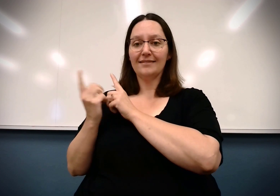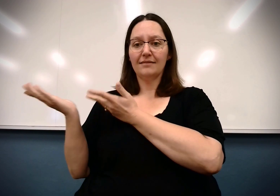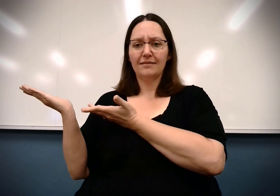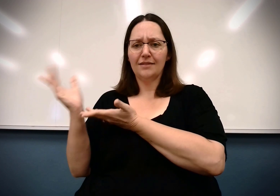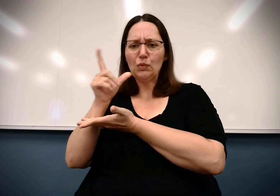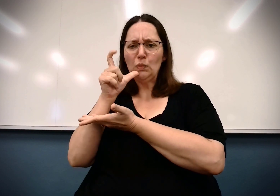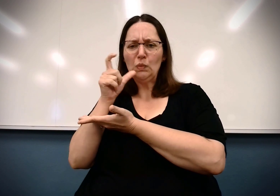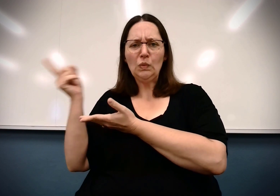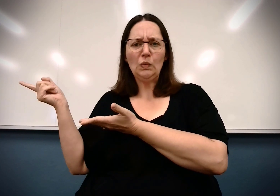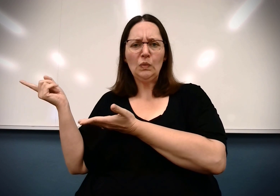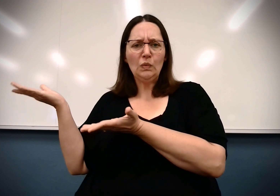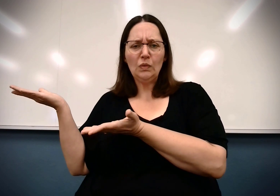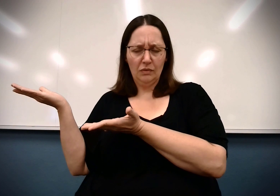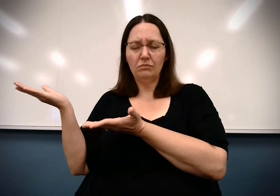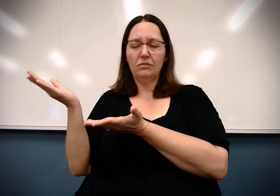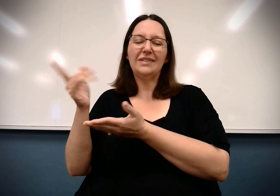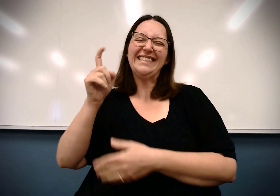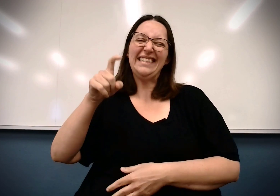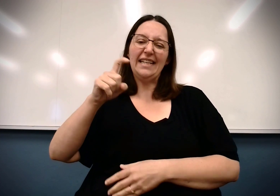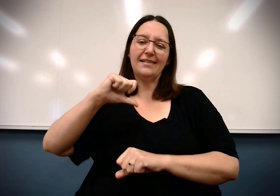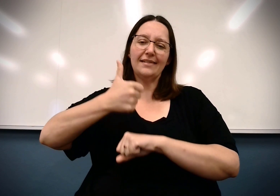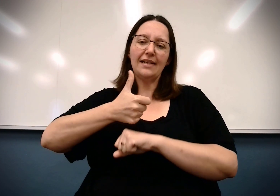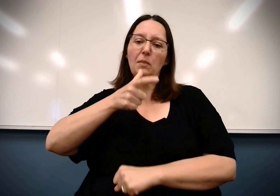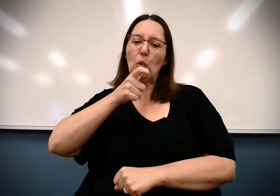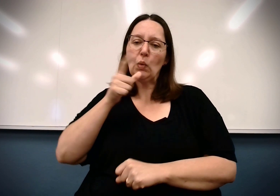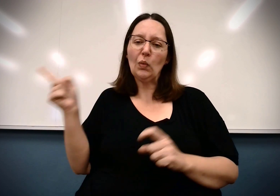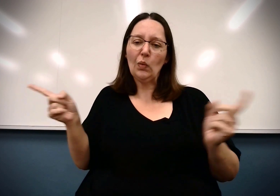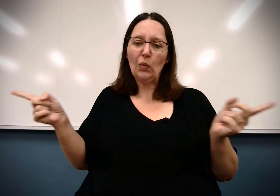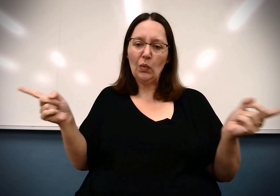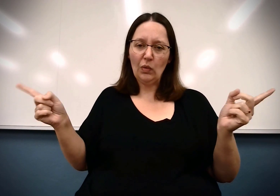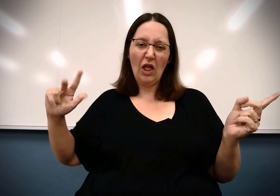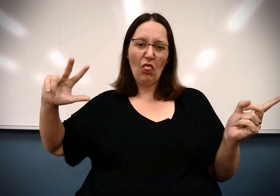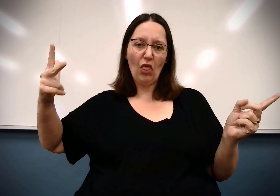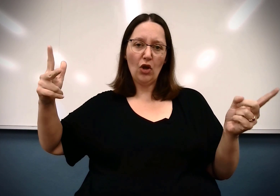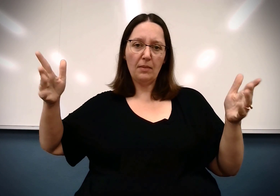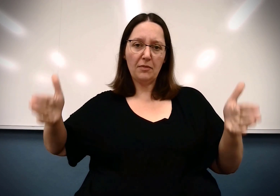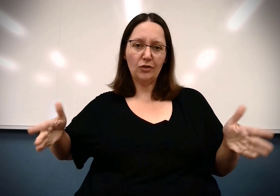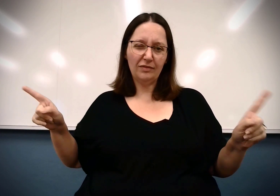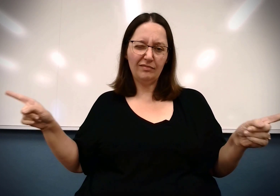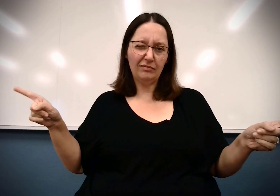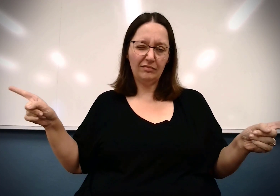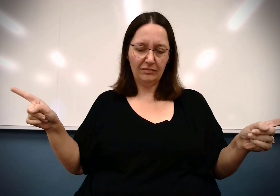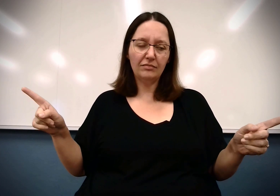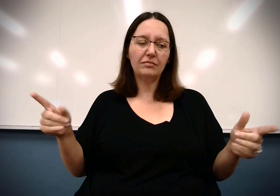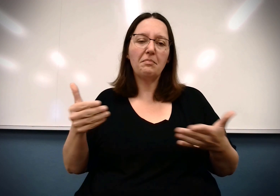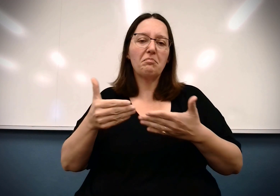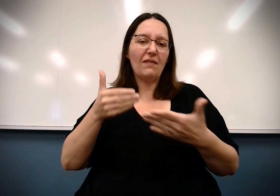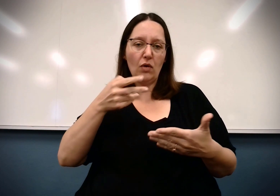meet. Who is this person? We don't know who this is. You have to set up who your third persons are prior to signing that